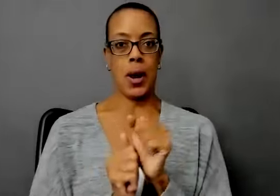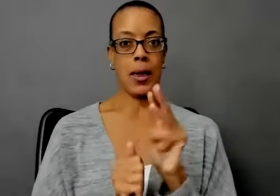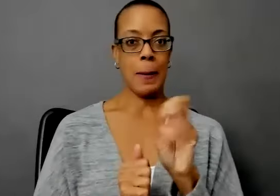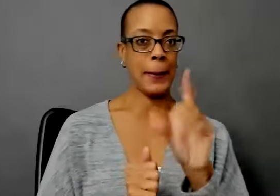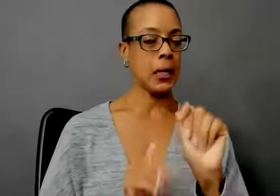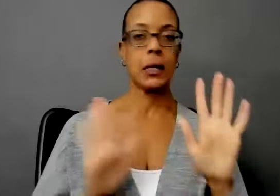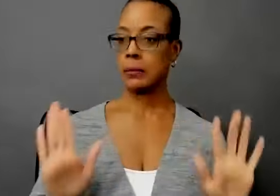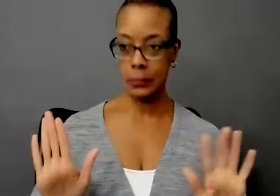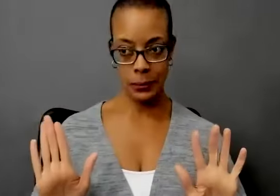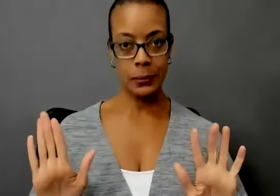with